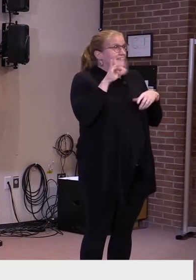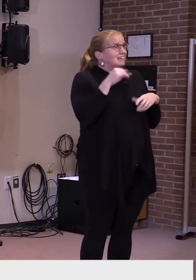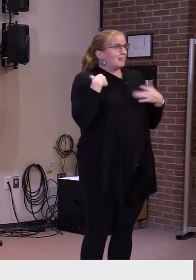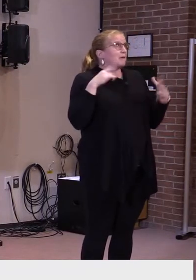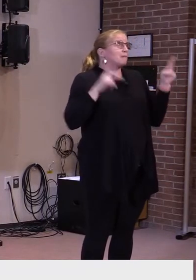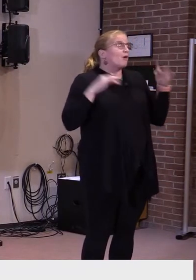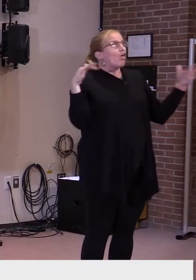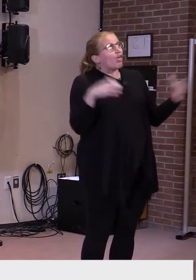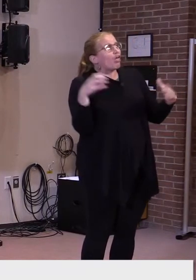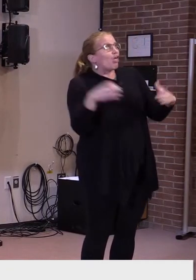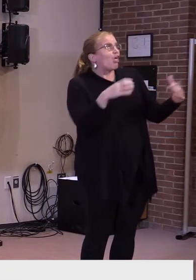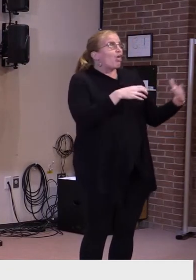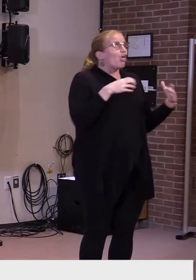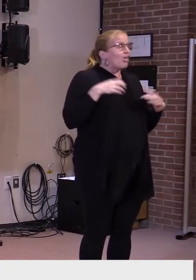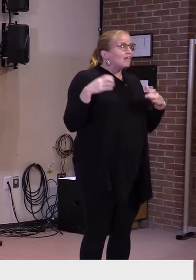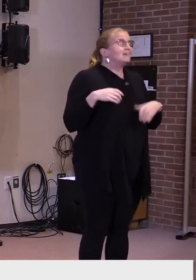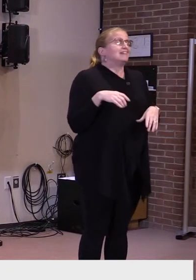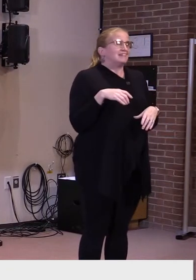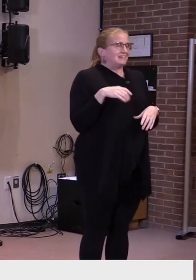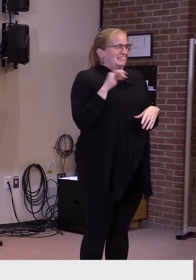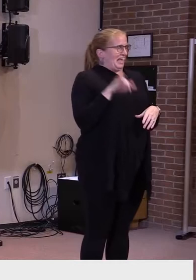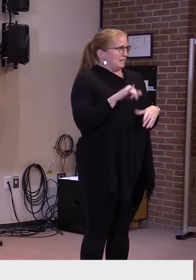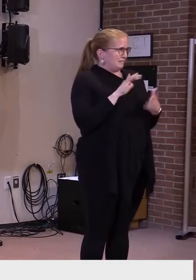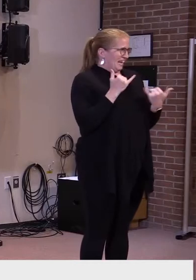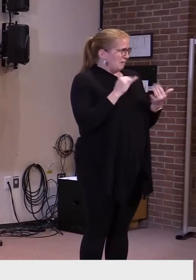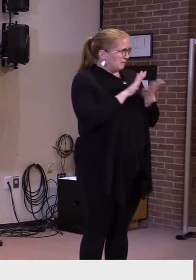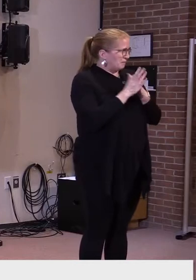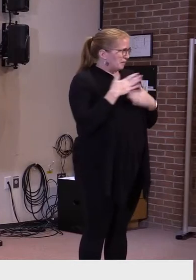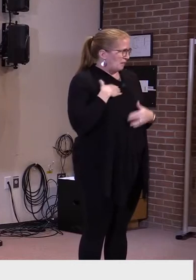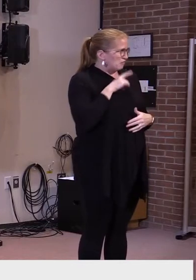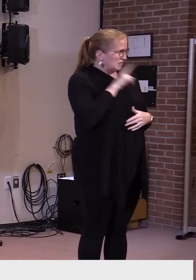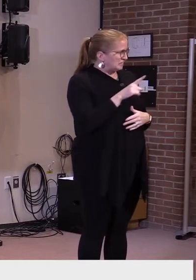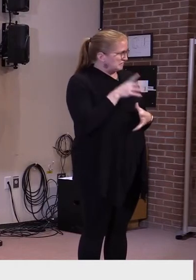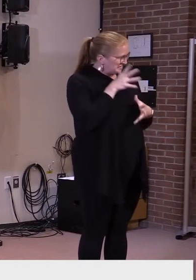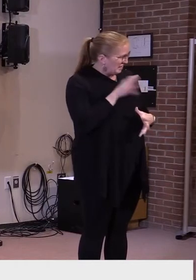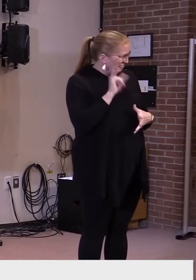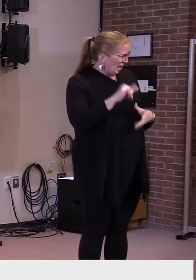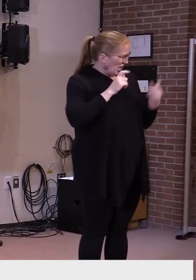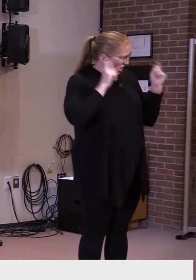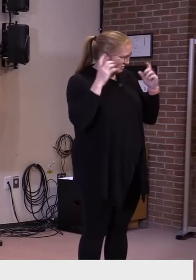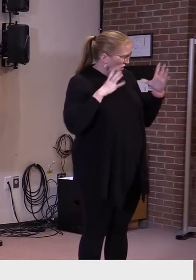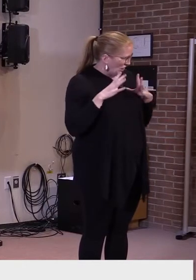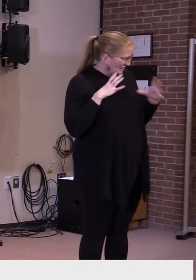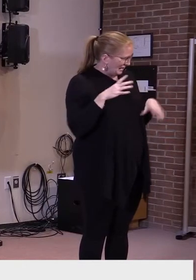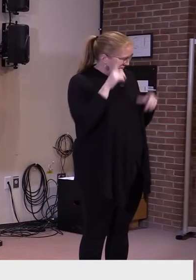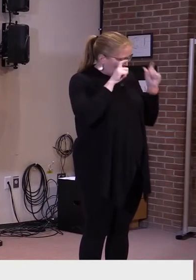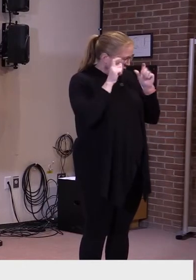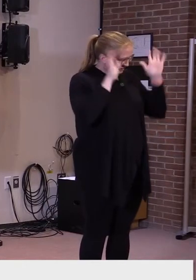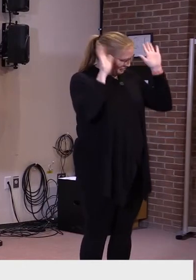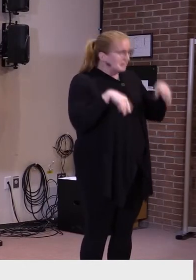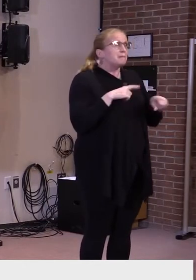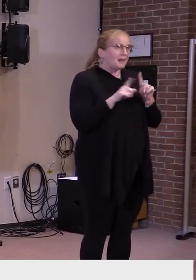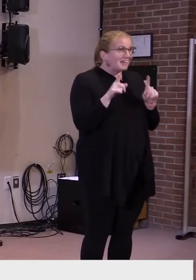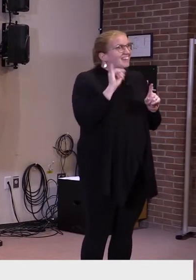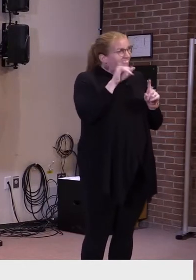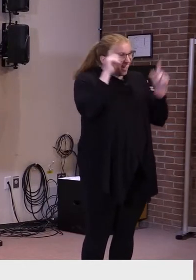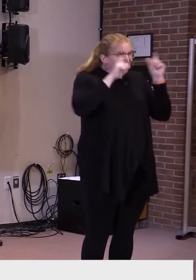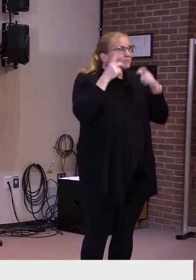counts. Halloween is becoming my least favorite holiday. So we want Vermonters to be